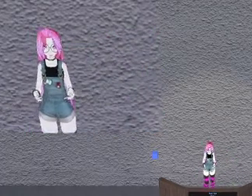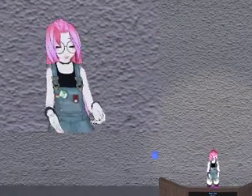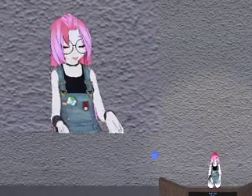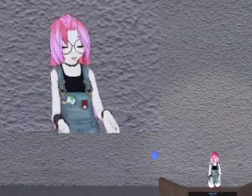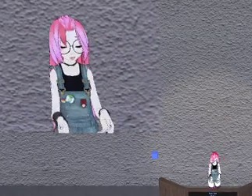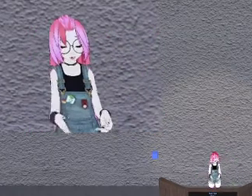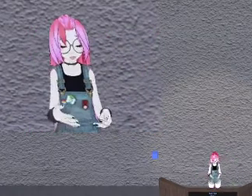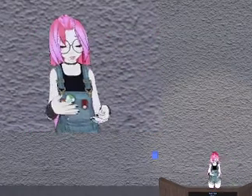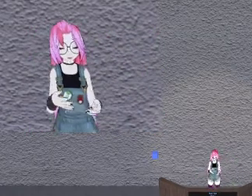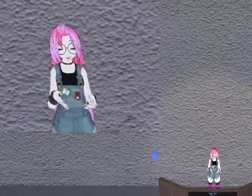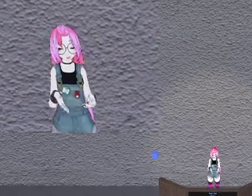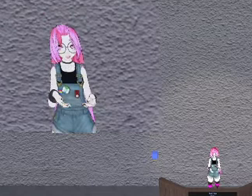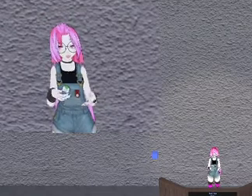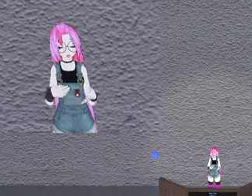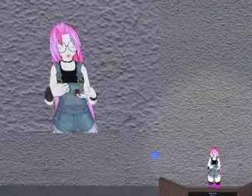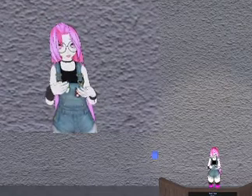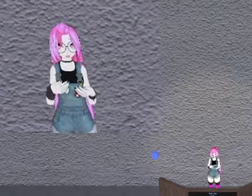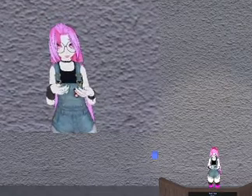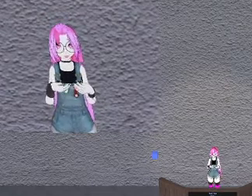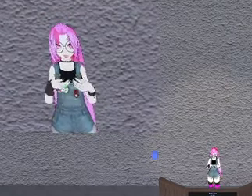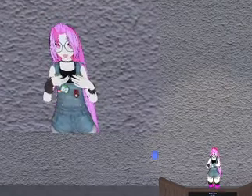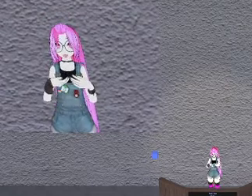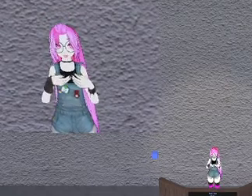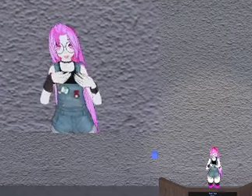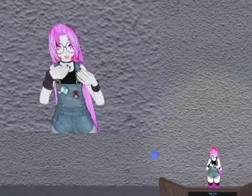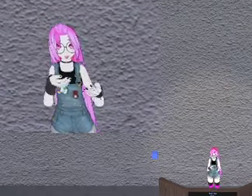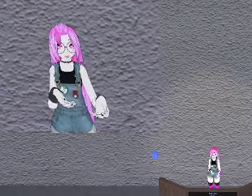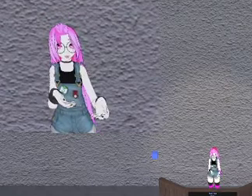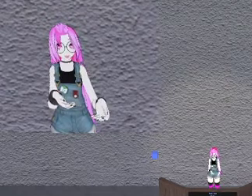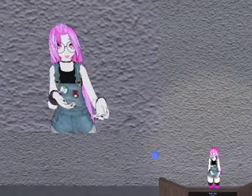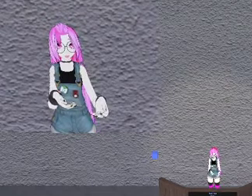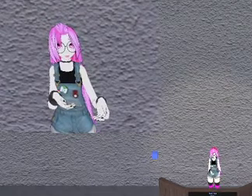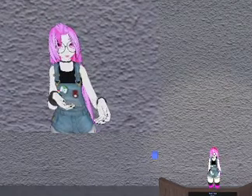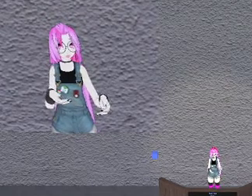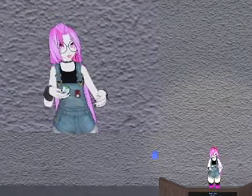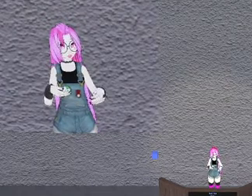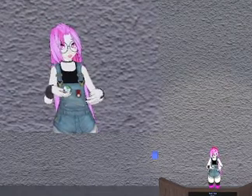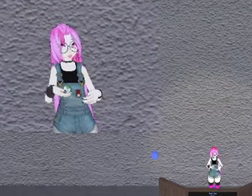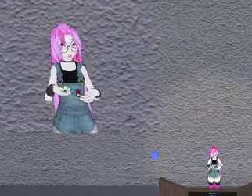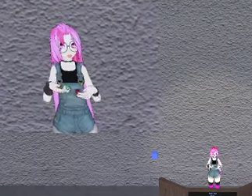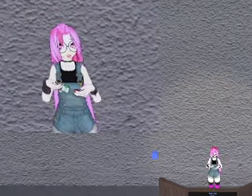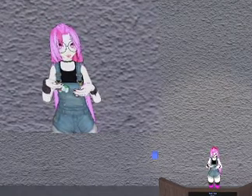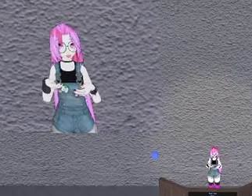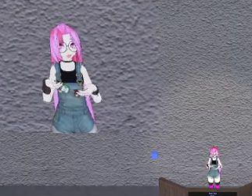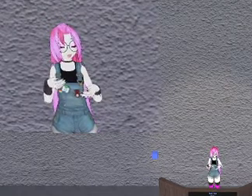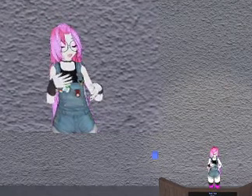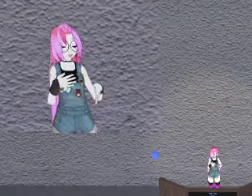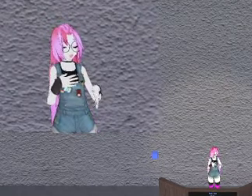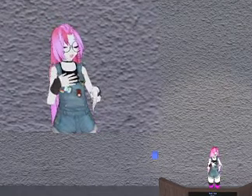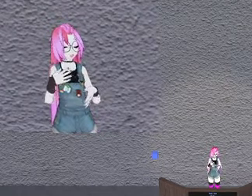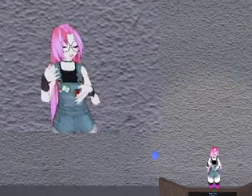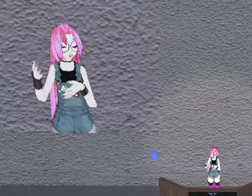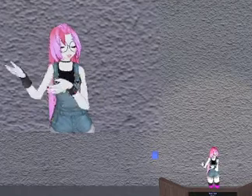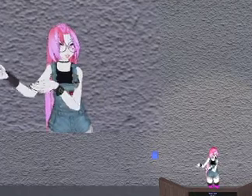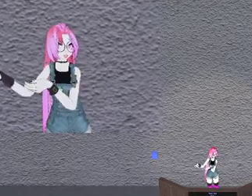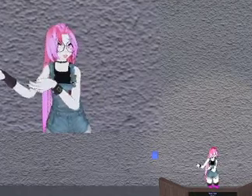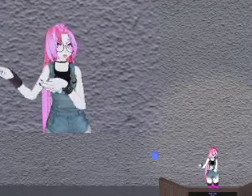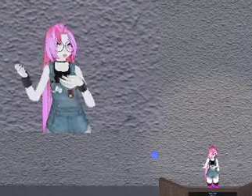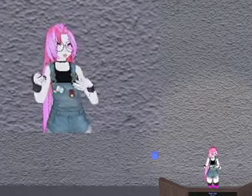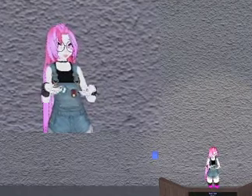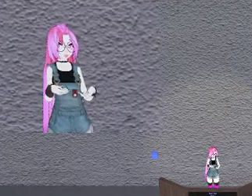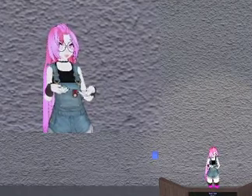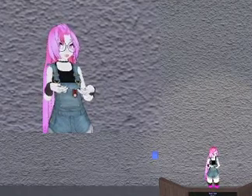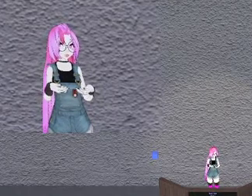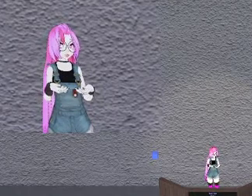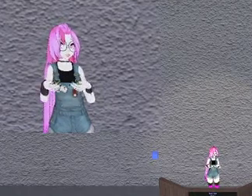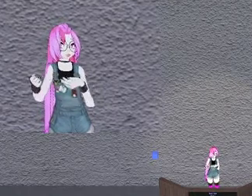either. So the more general way is that you have something and you're giving it. So you, or my friend gave